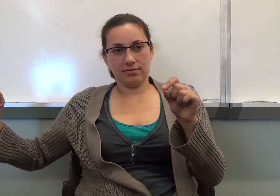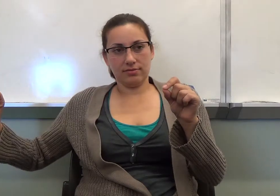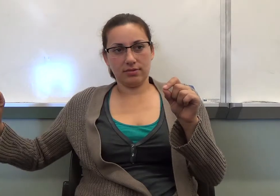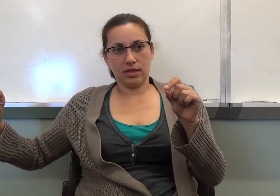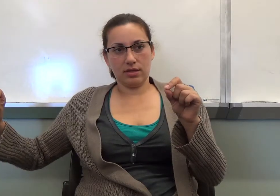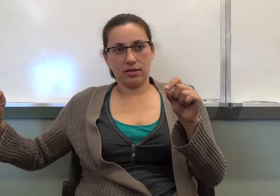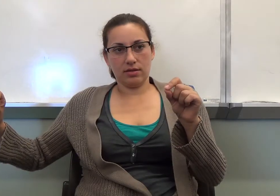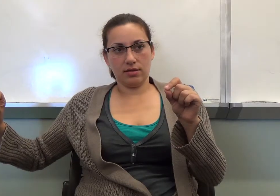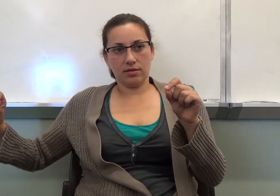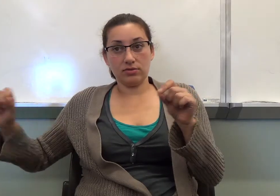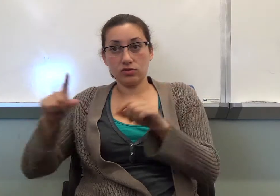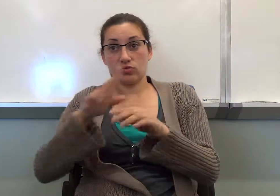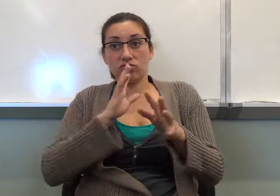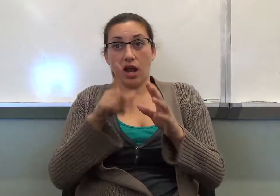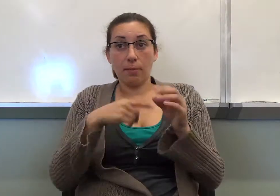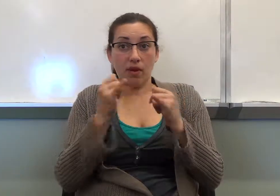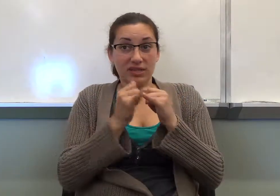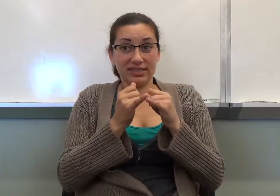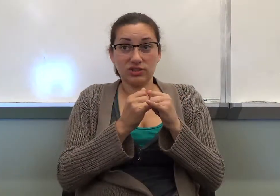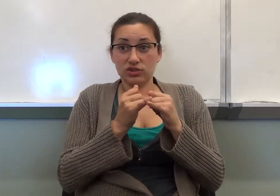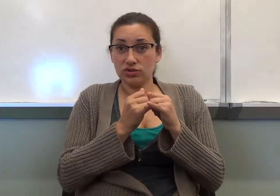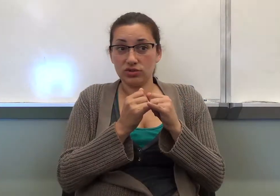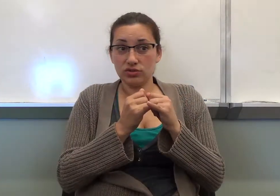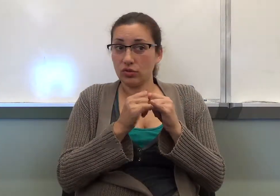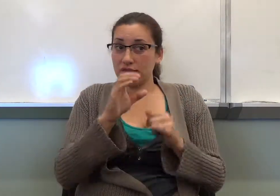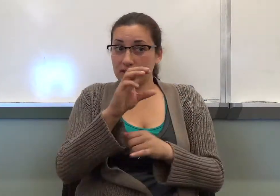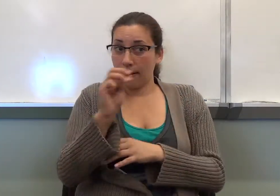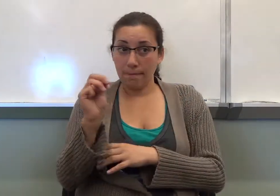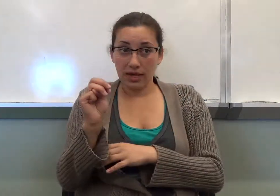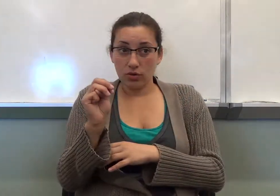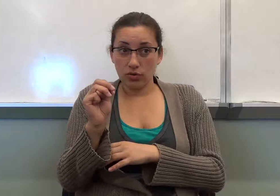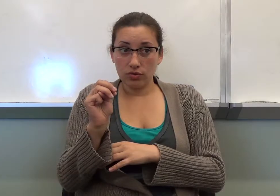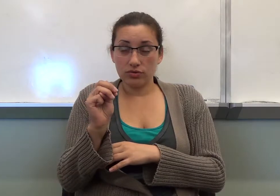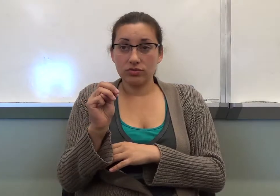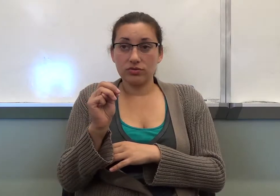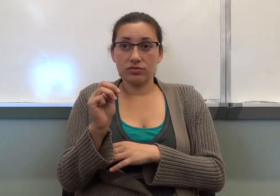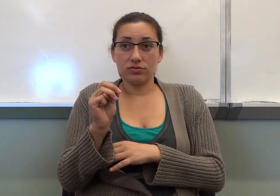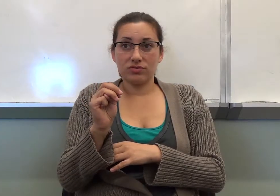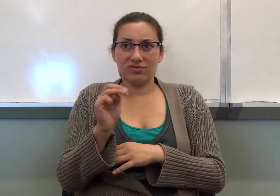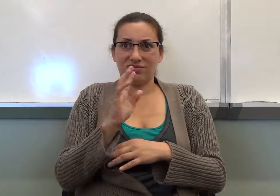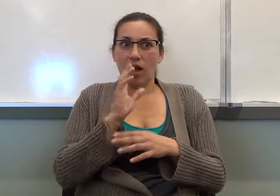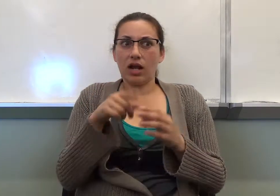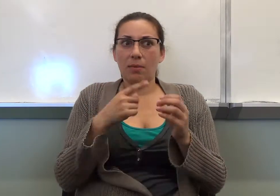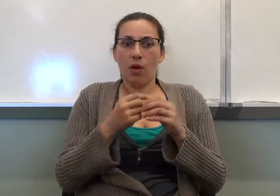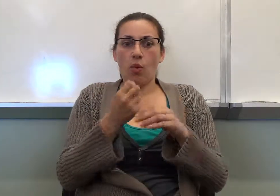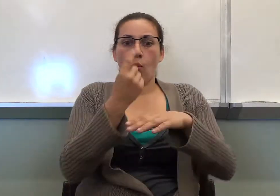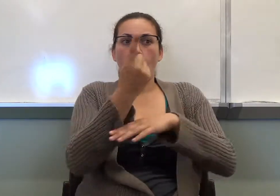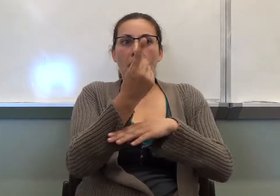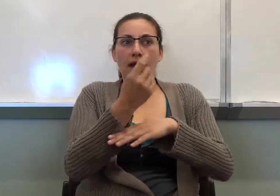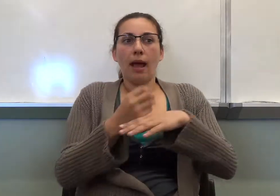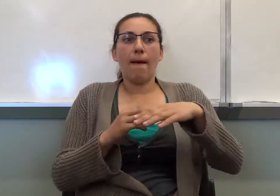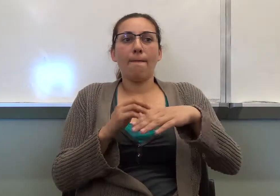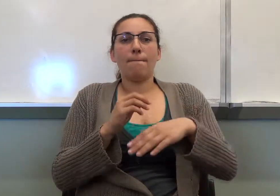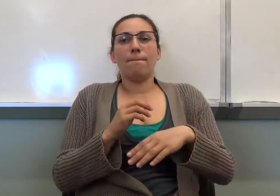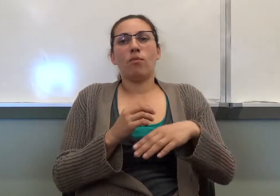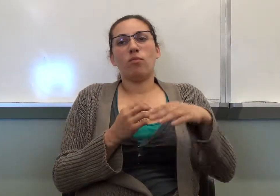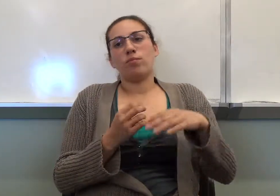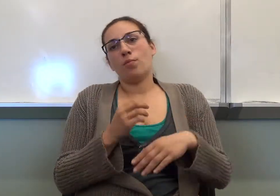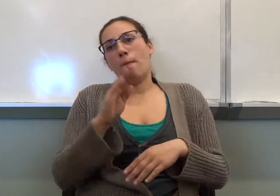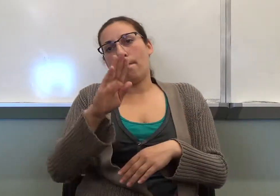if you're talking about inches or centimeters or something like that, you're talking about a billionth of an inch. All right, now nobody needs more